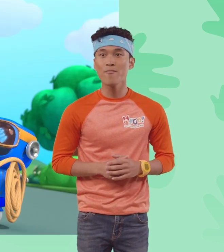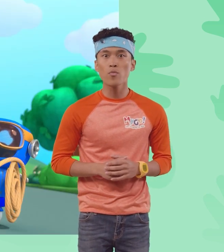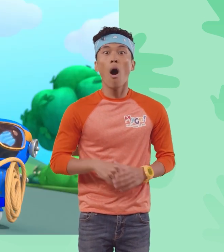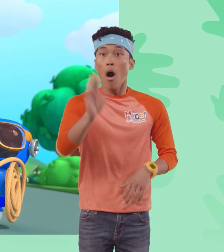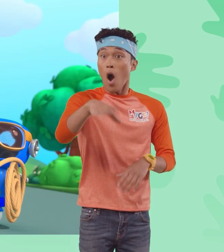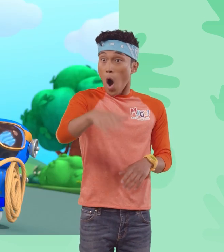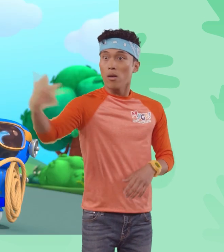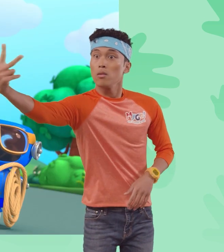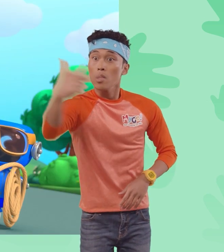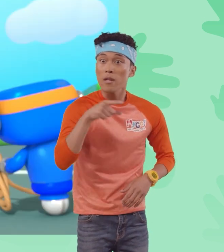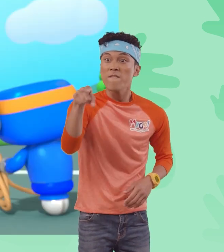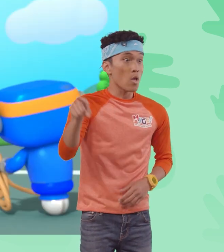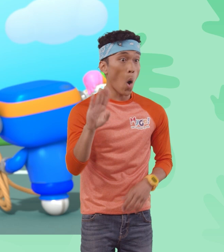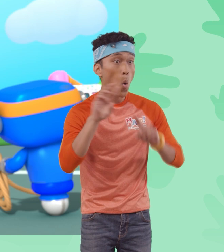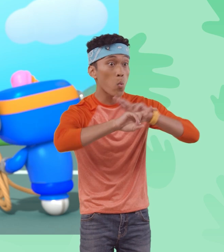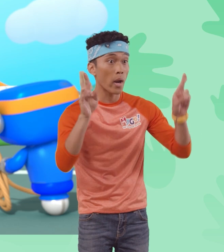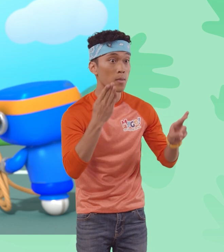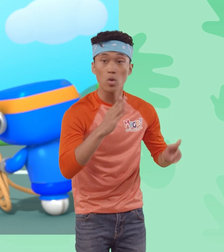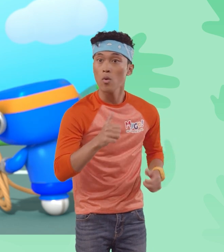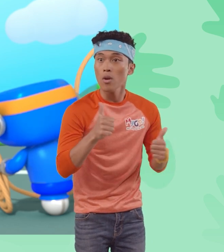Here she comes. Ready, Blue?